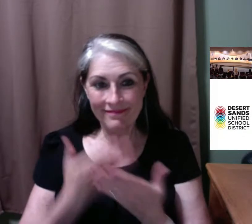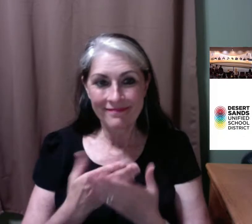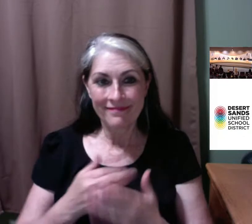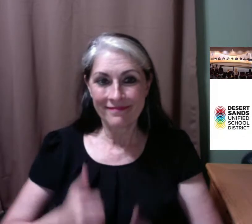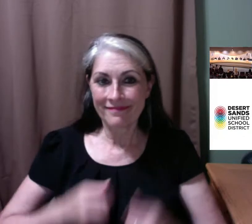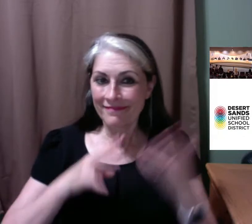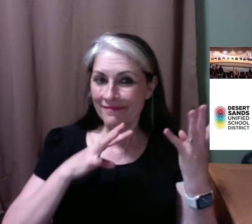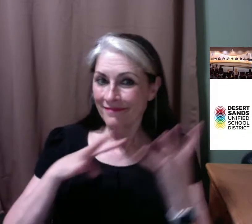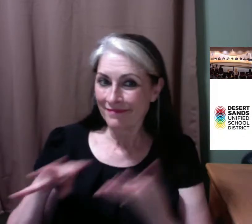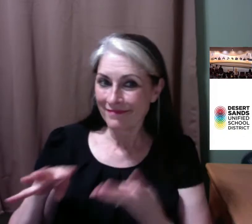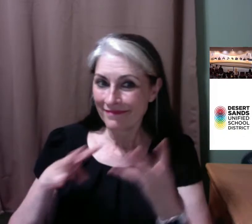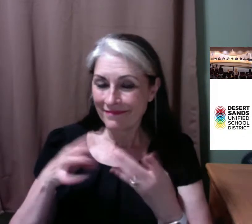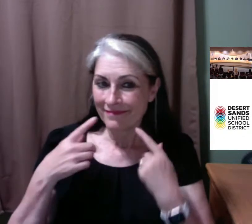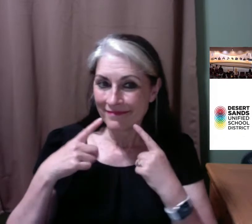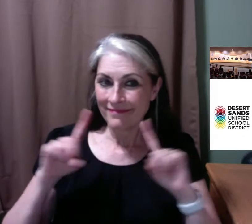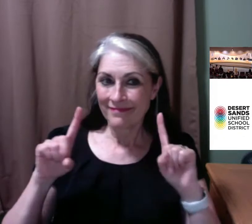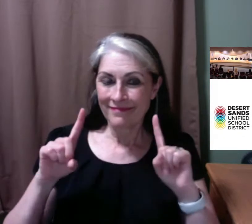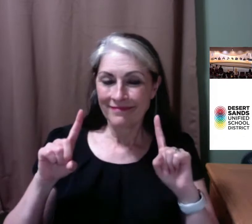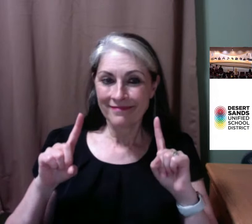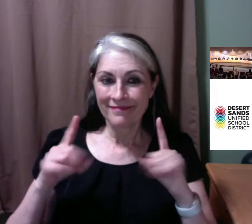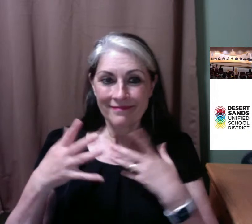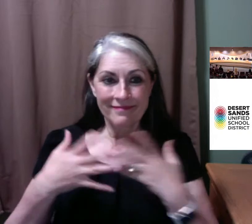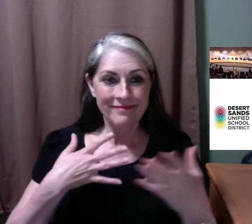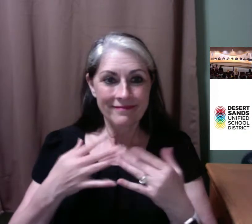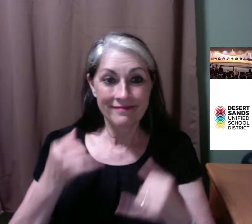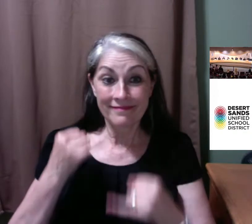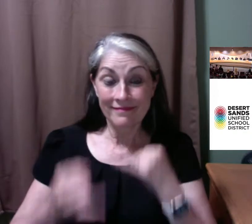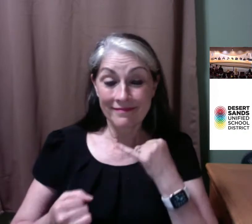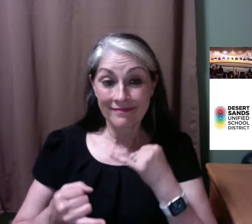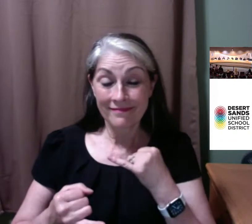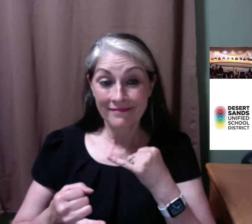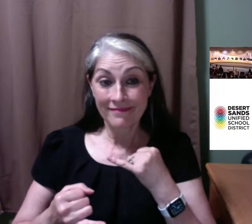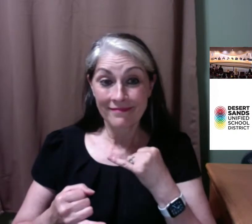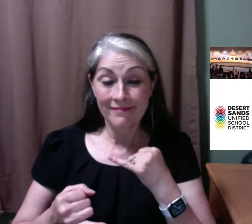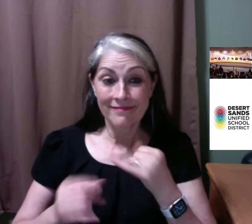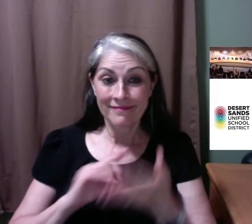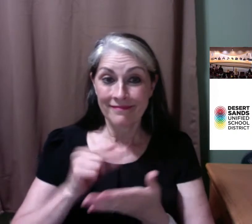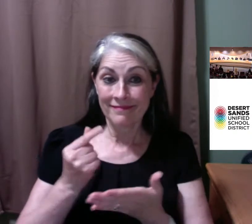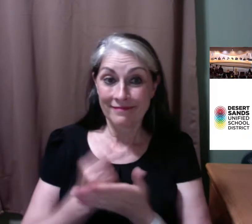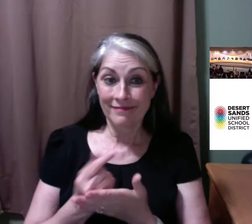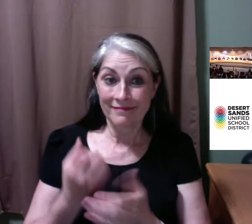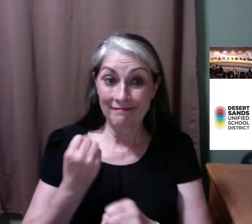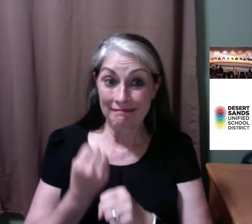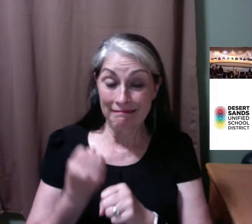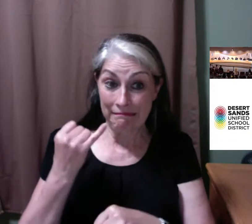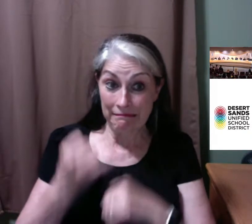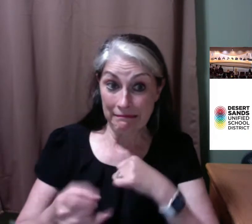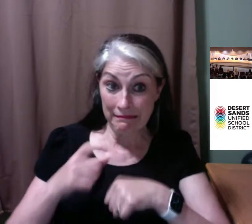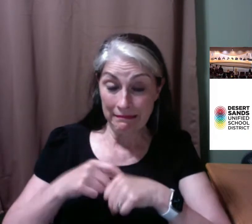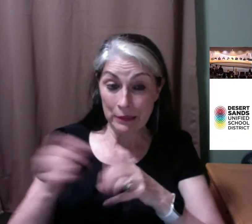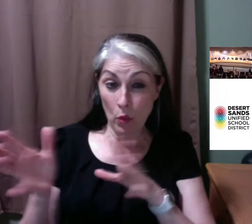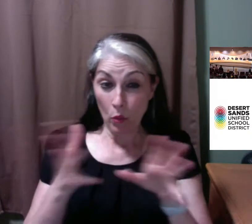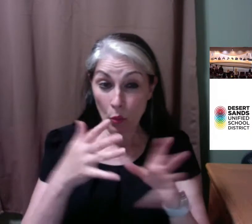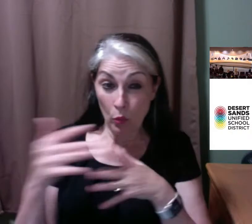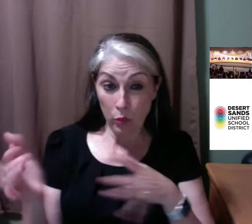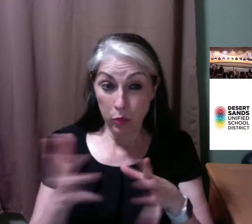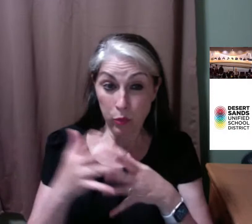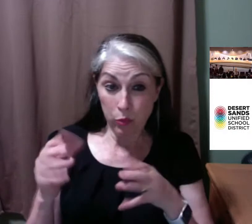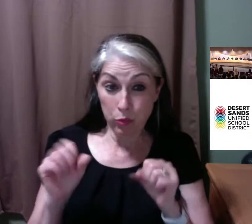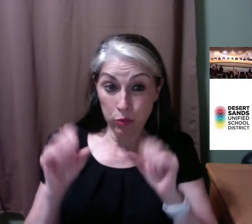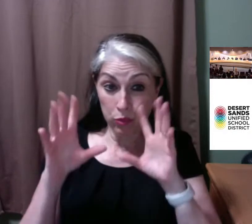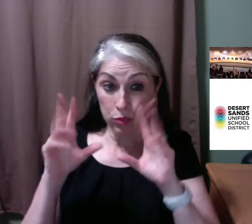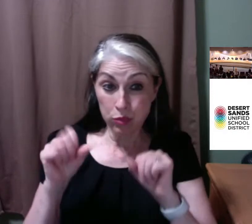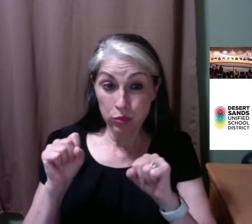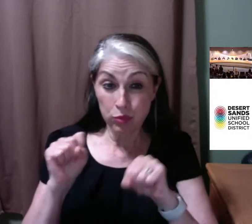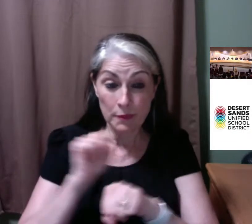in spite of the unexpected last graduation weather with all the wind. Phenomenal job.